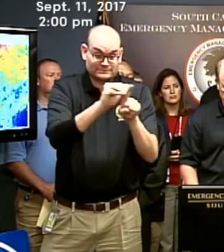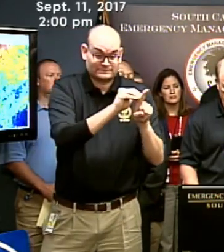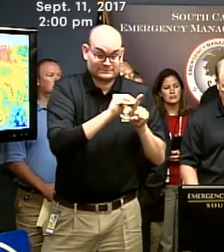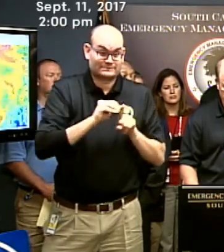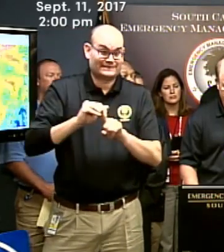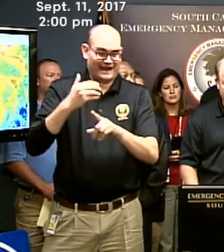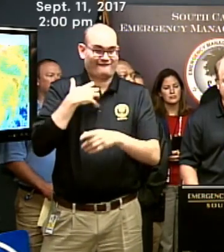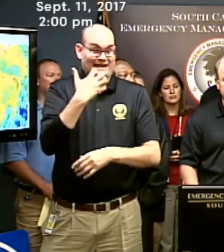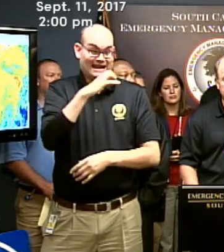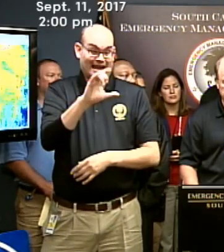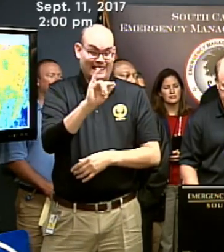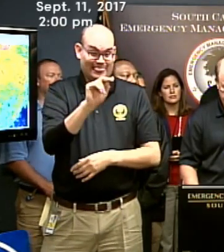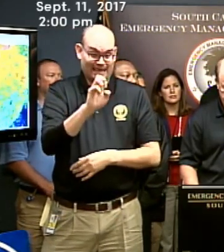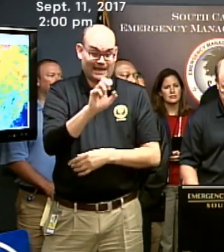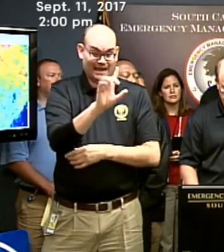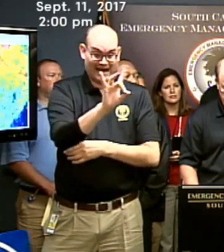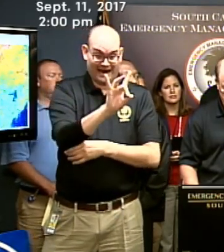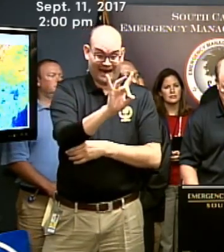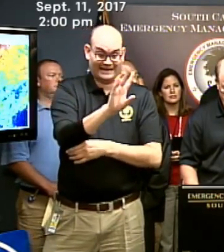at